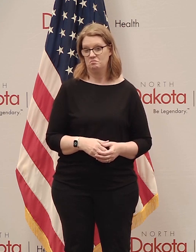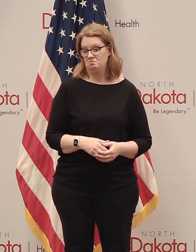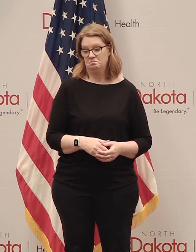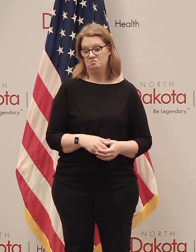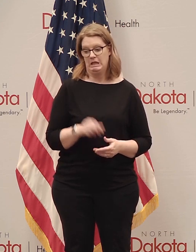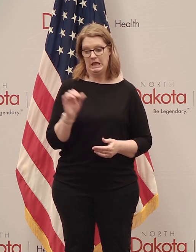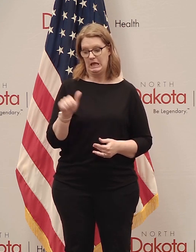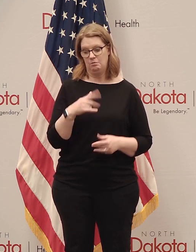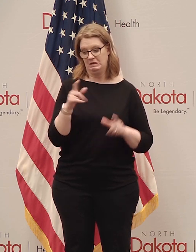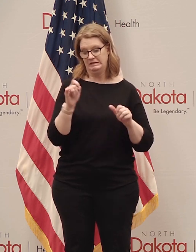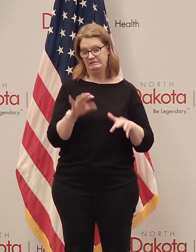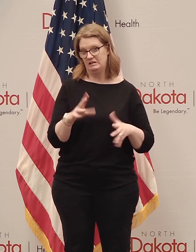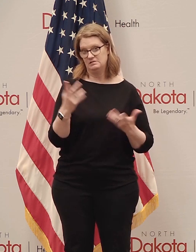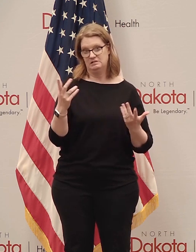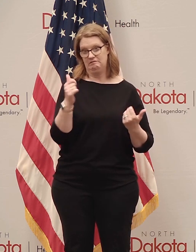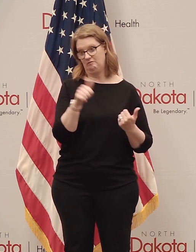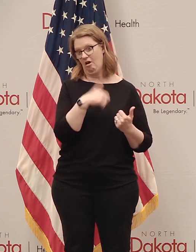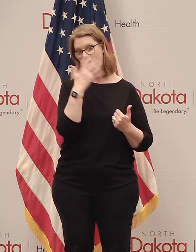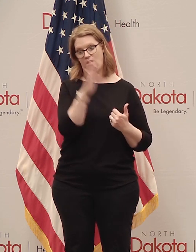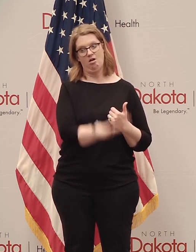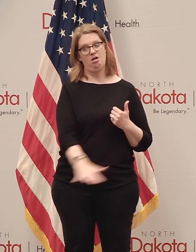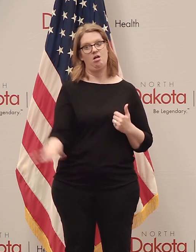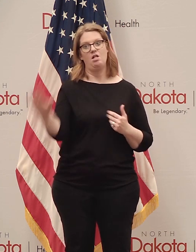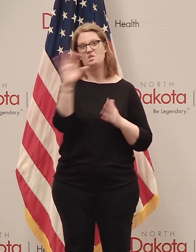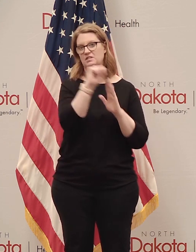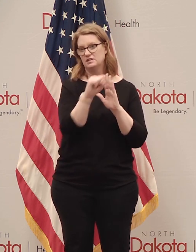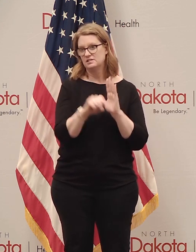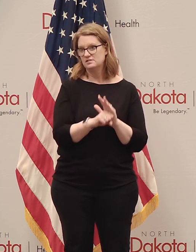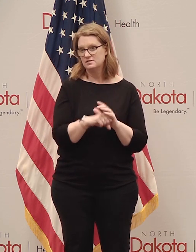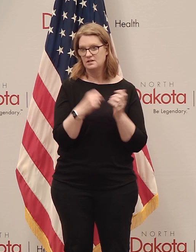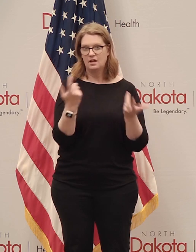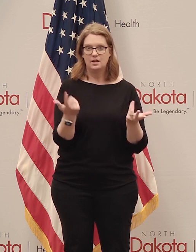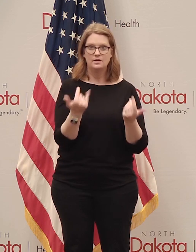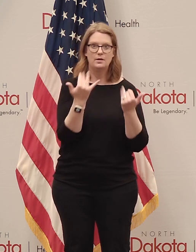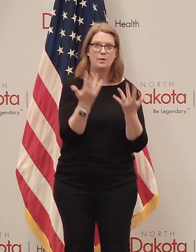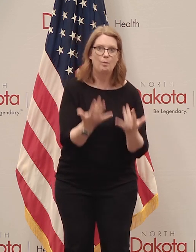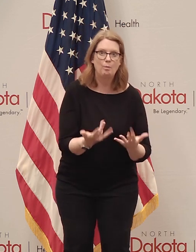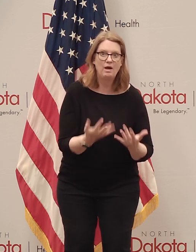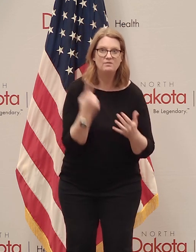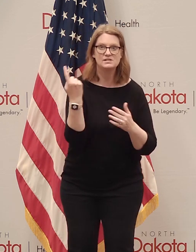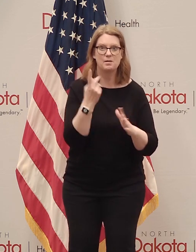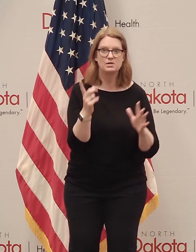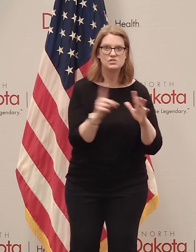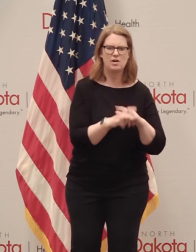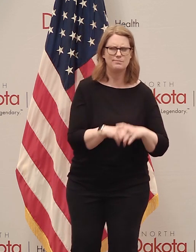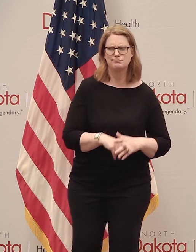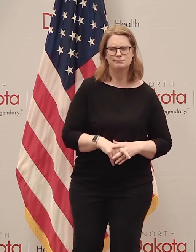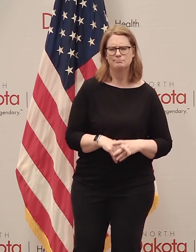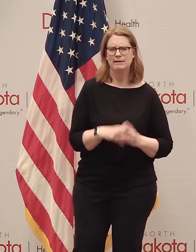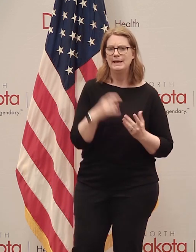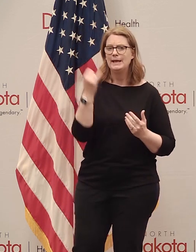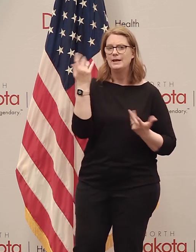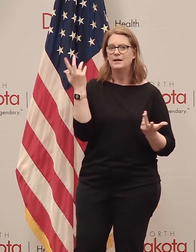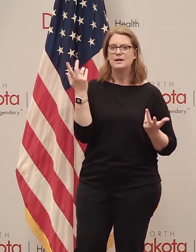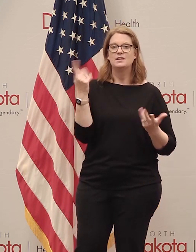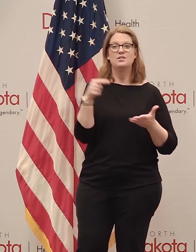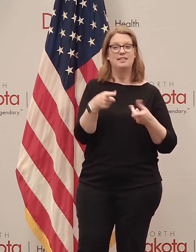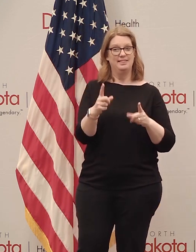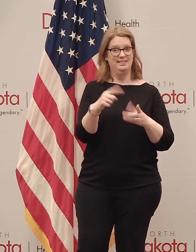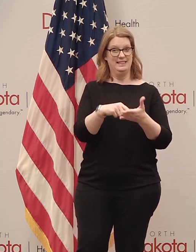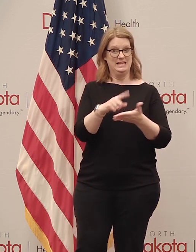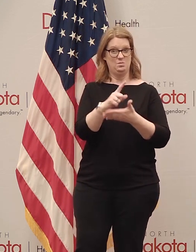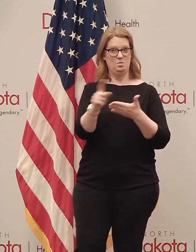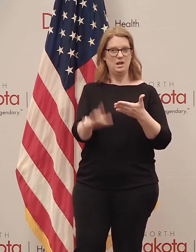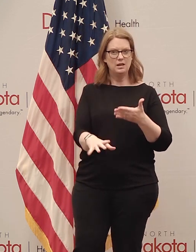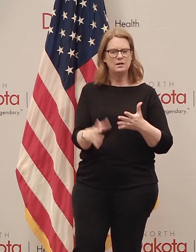in Williston or any place else, all the places around the states. You don't have to wait through drive-through testing. If you feel even over this weekend, call